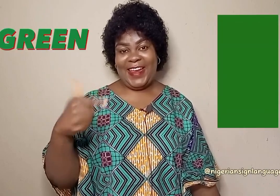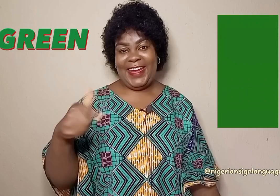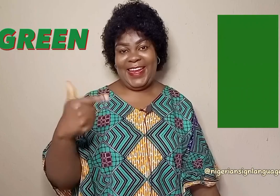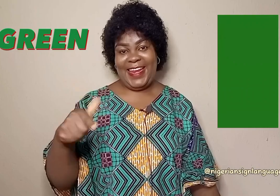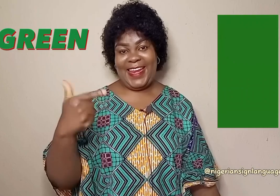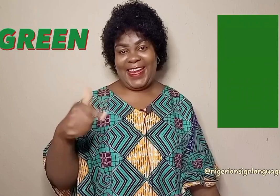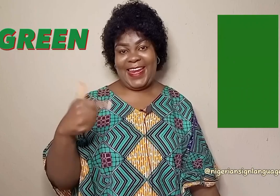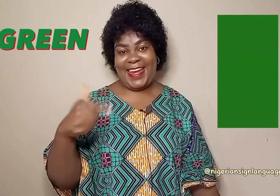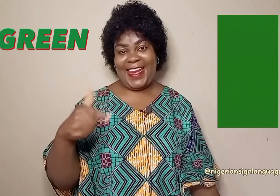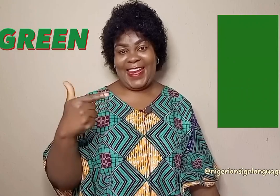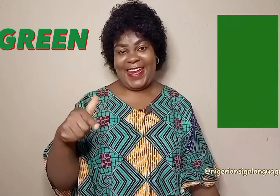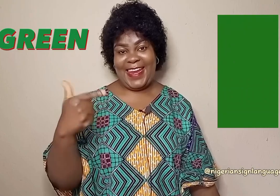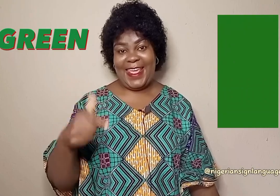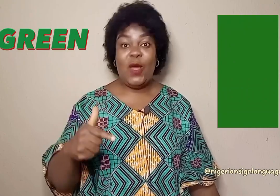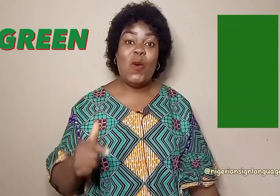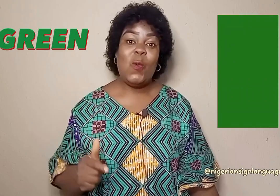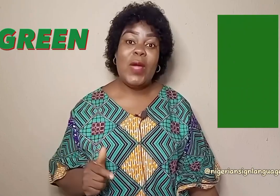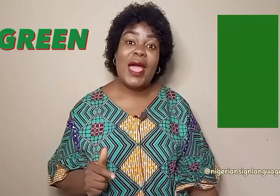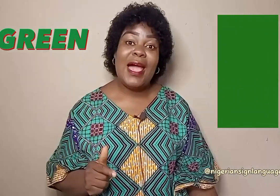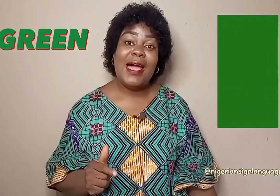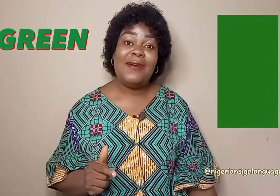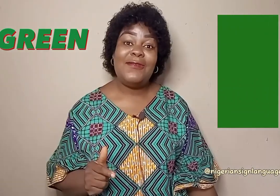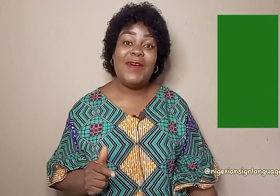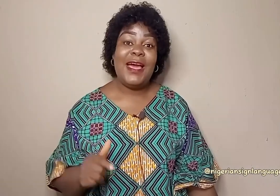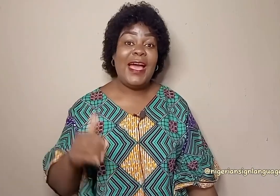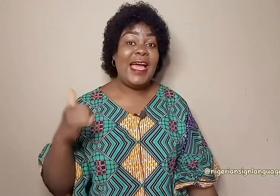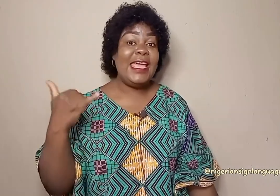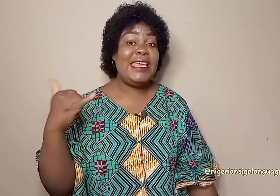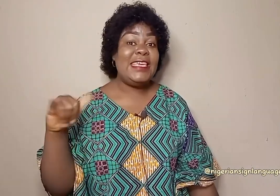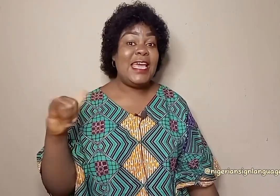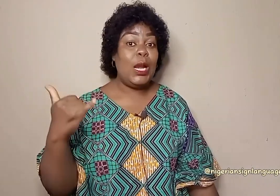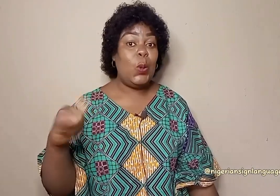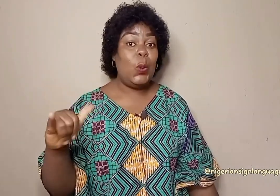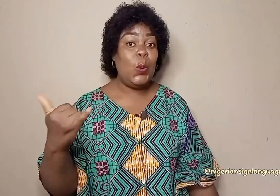green. We have yellow,